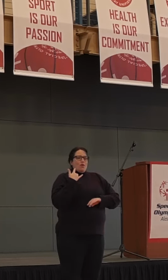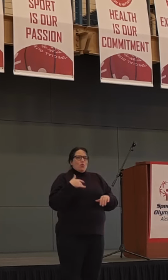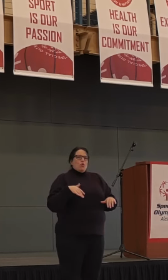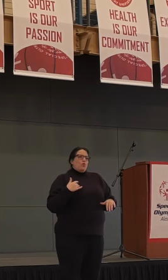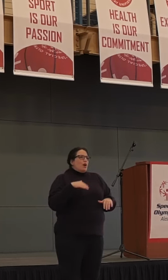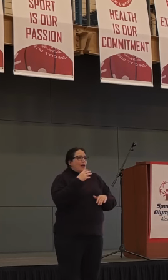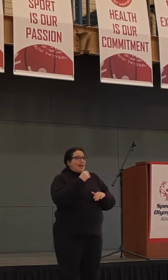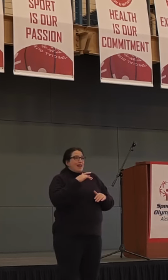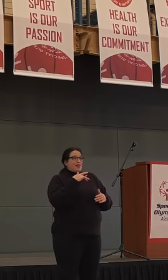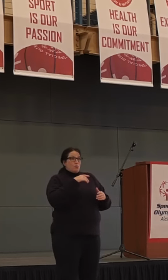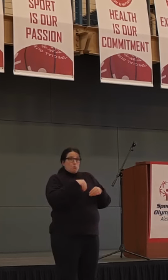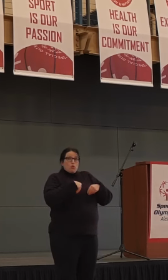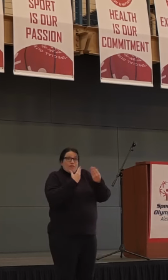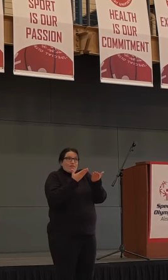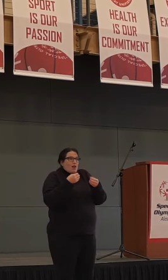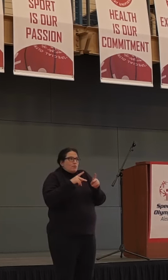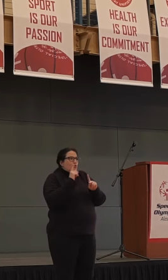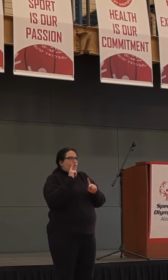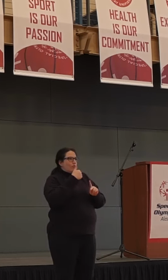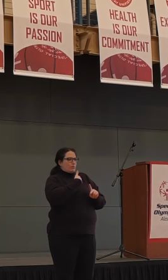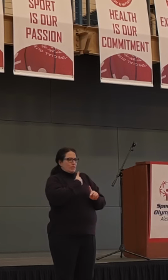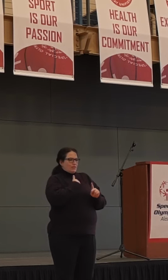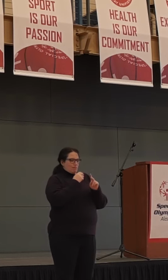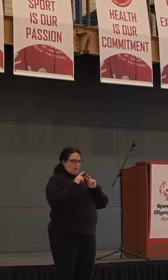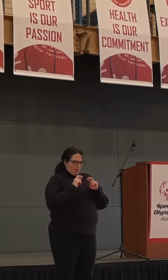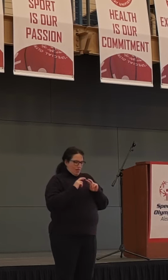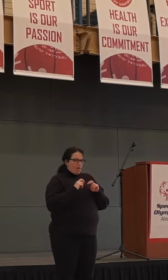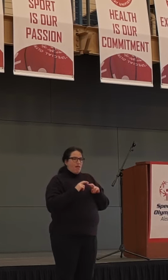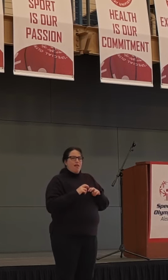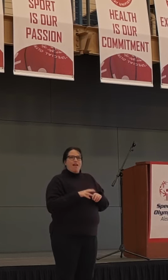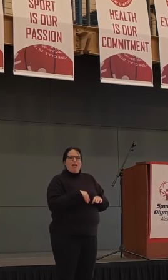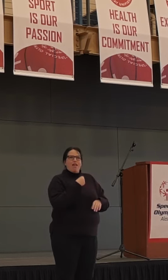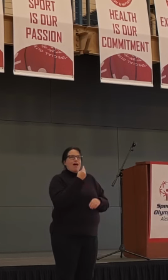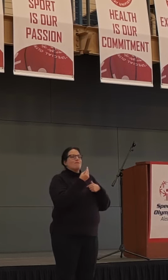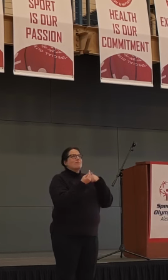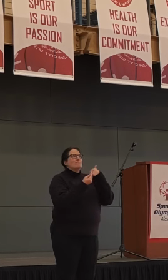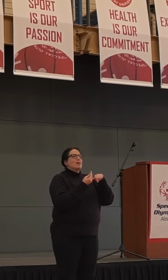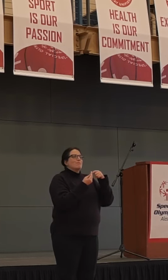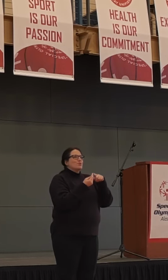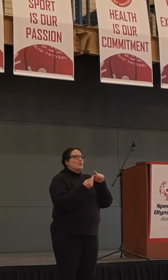for self-discovery and creates a legacy for children and